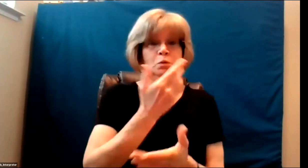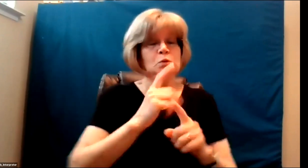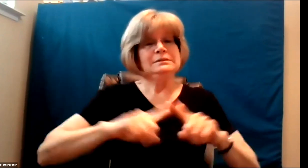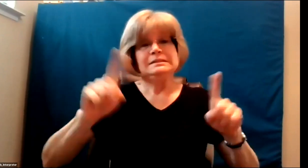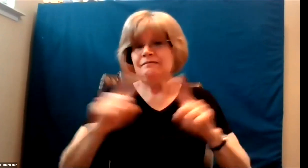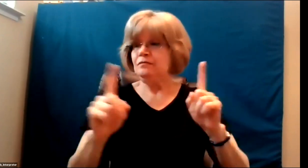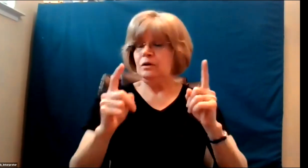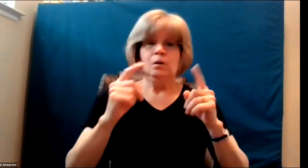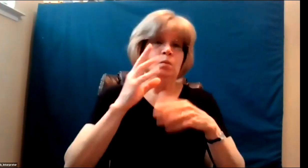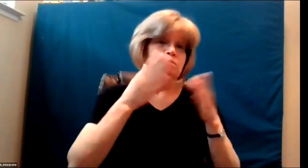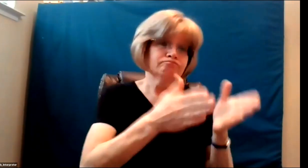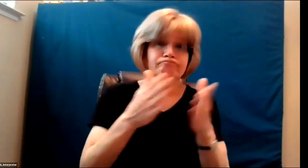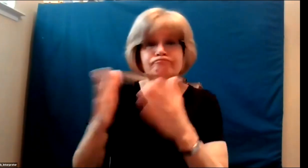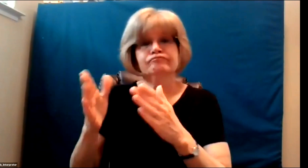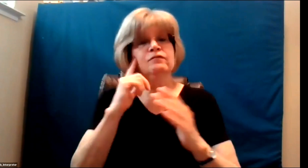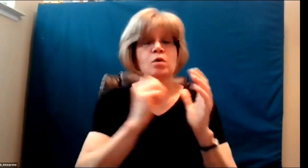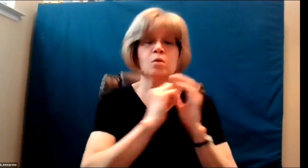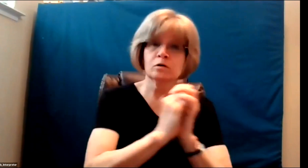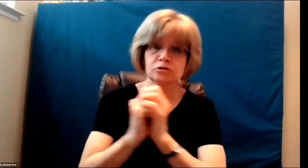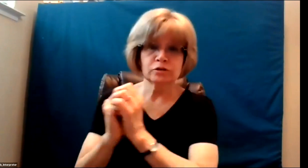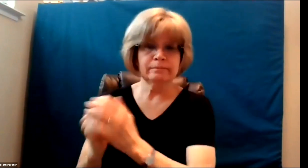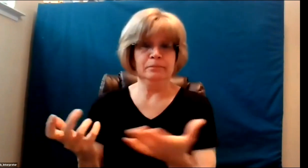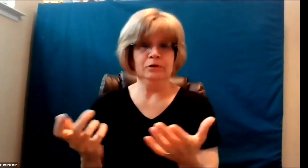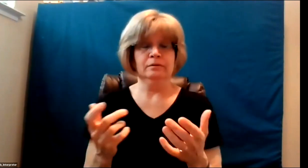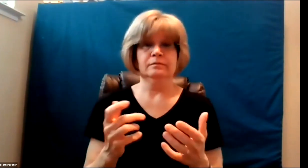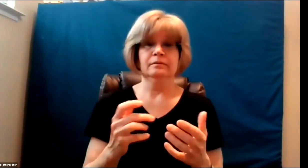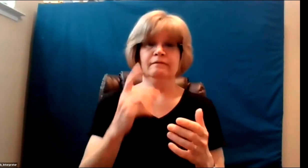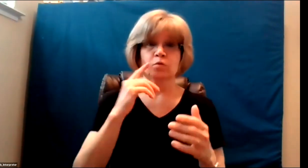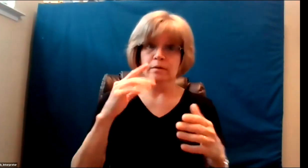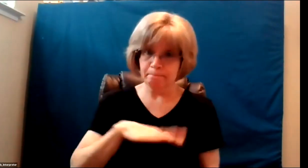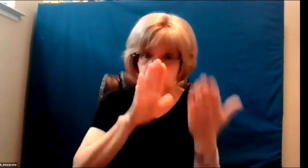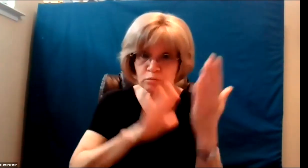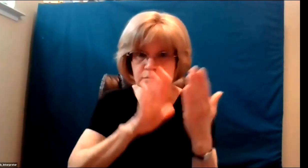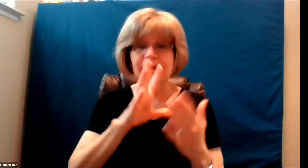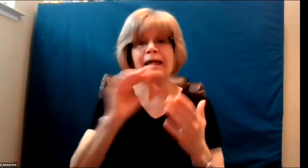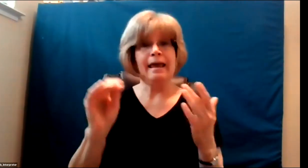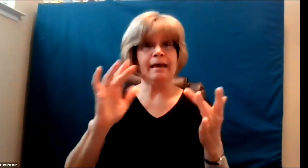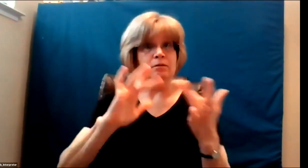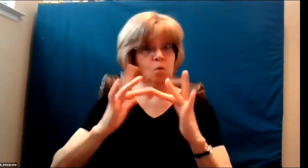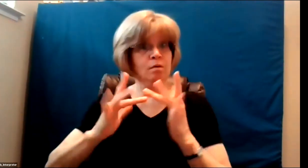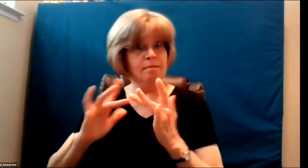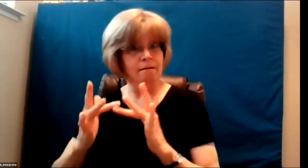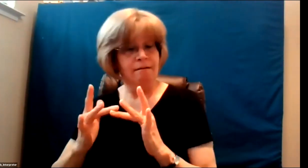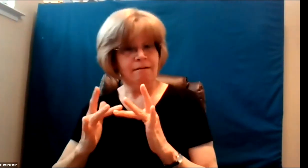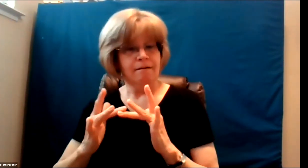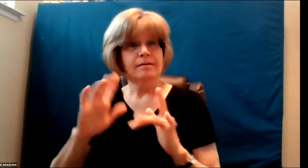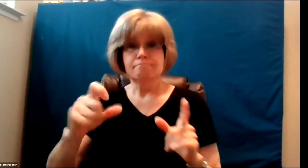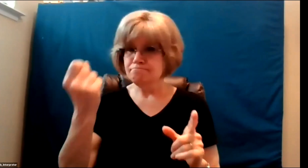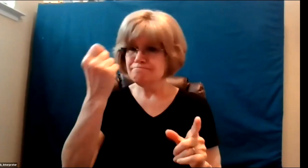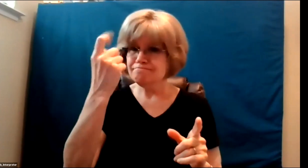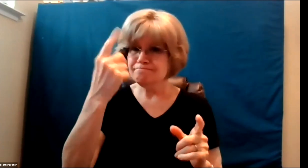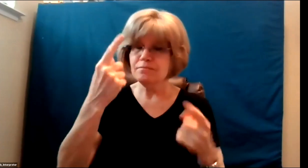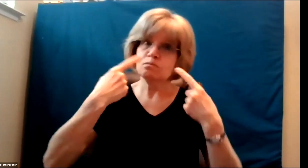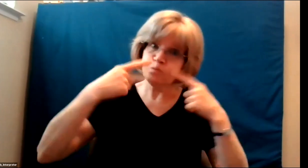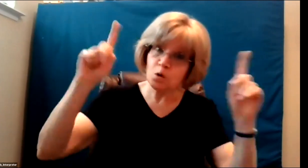to connect better in both digital and spiritual ways. We need to understand what's working and what's not. So